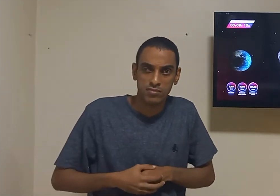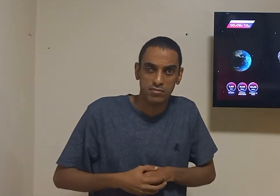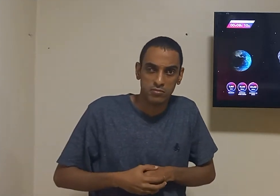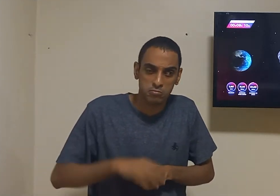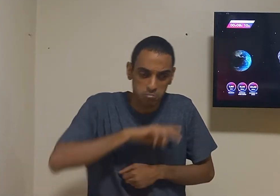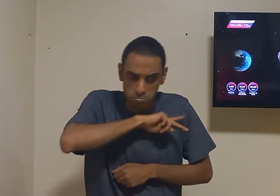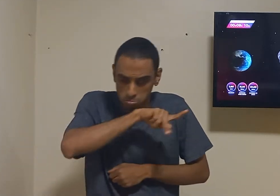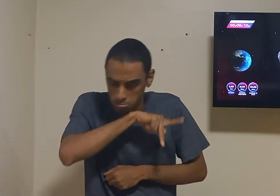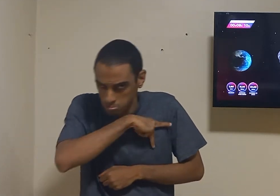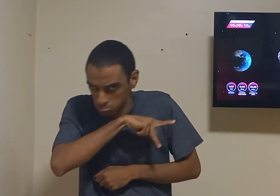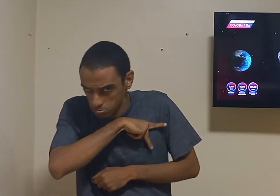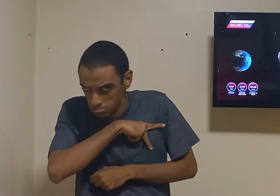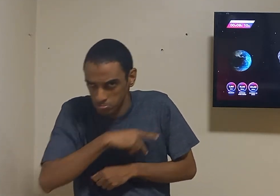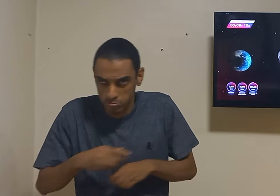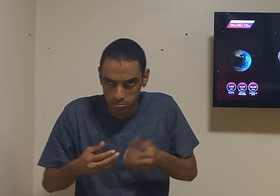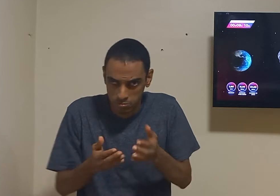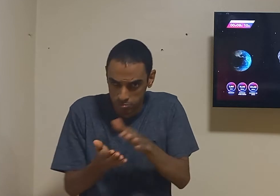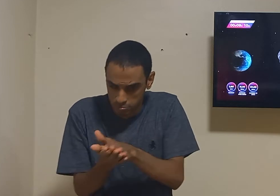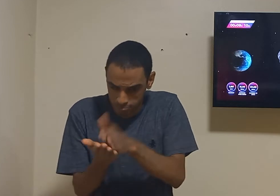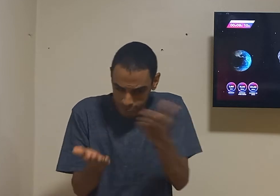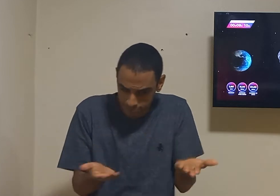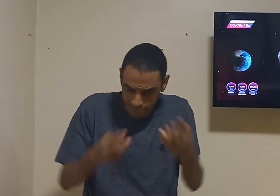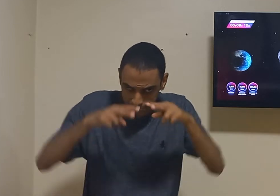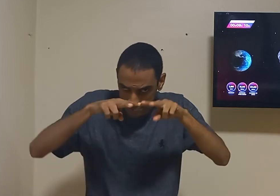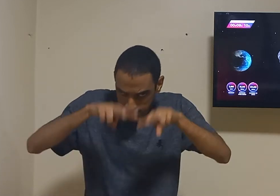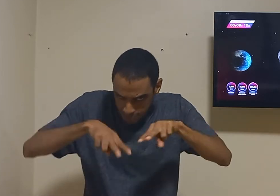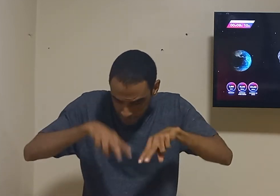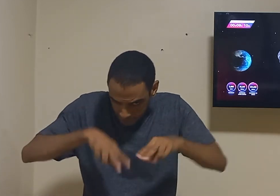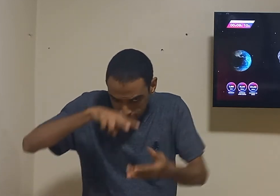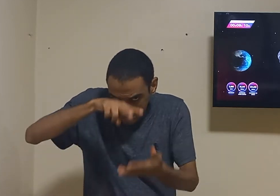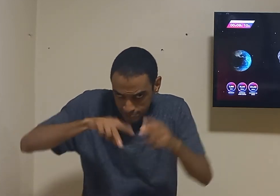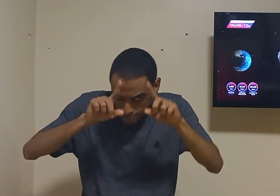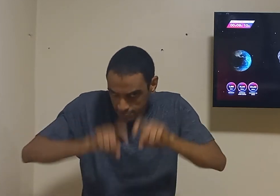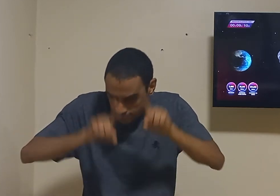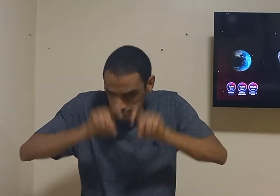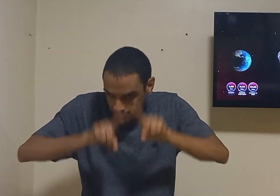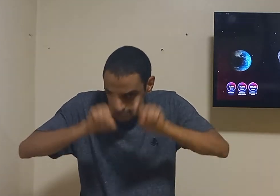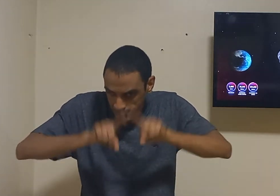Orion approaches its destination.